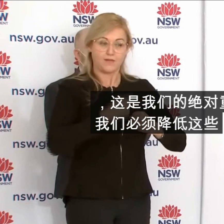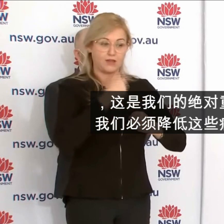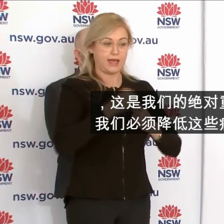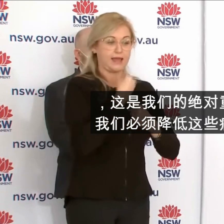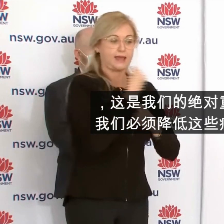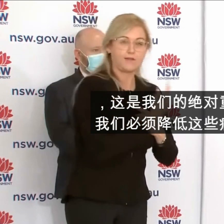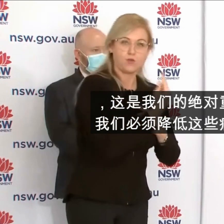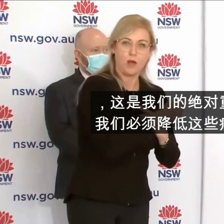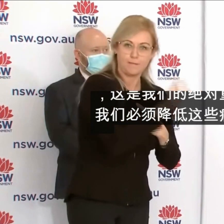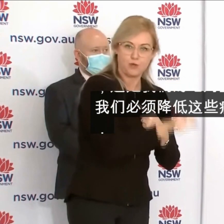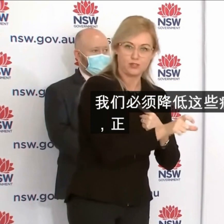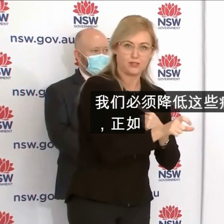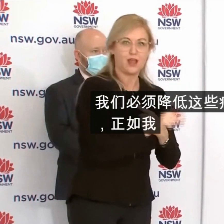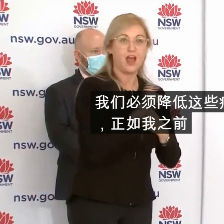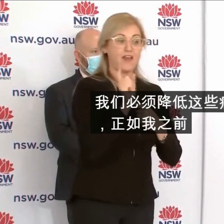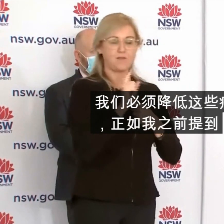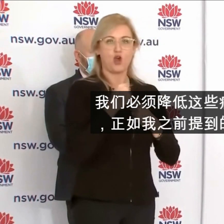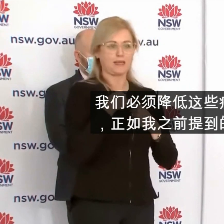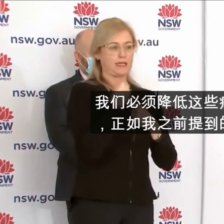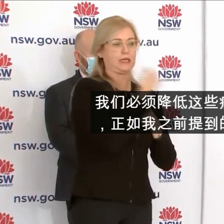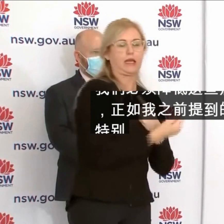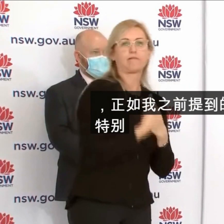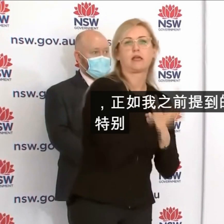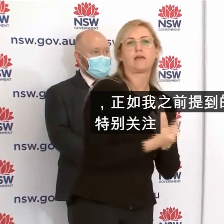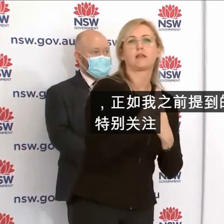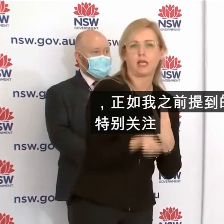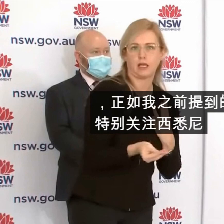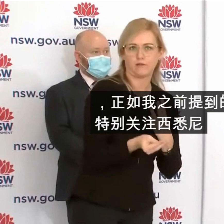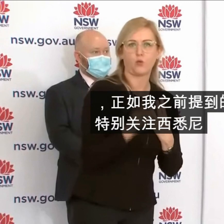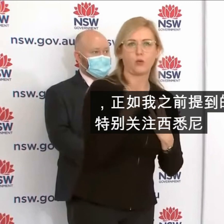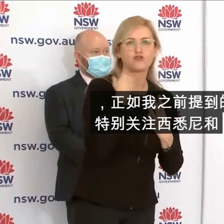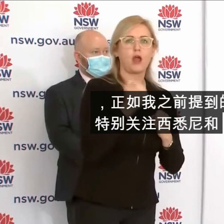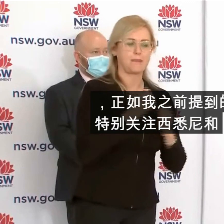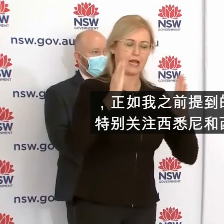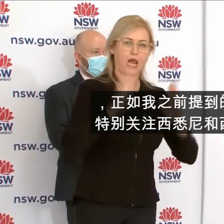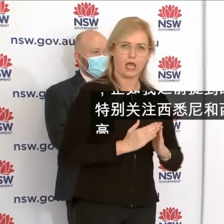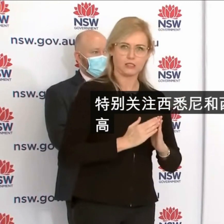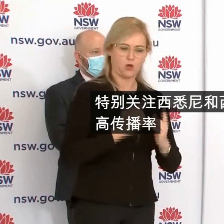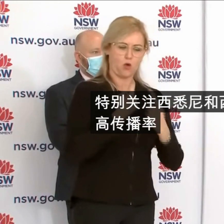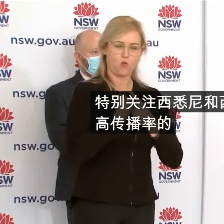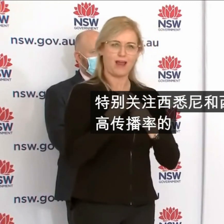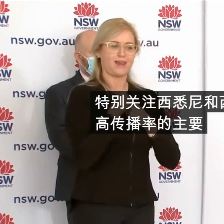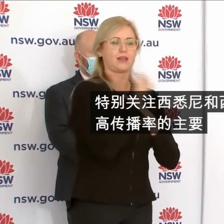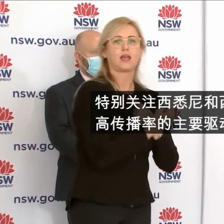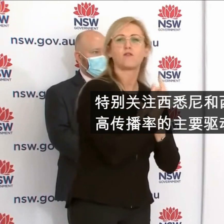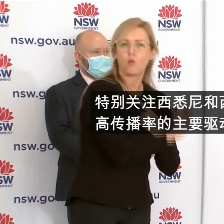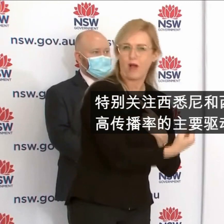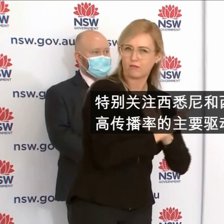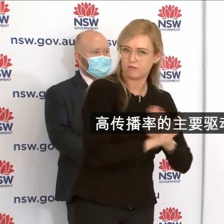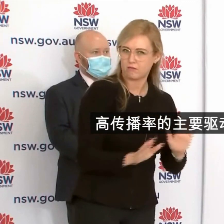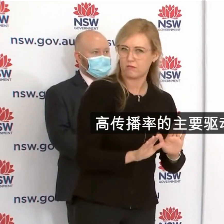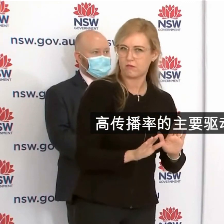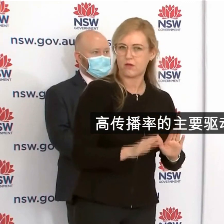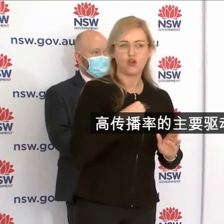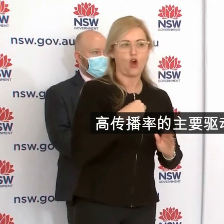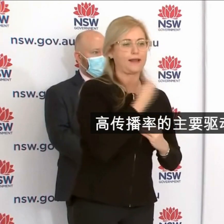those case numbers down, and as I mentioned earlier, we are particularly concerned about the major drivers of those higher